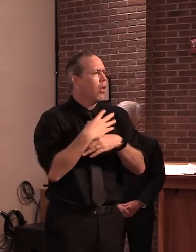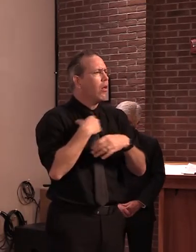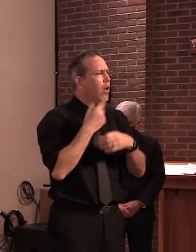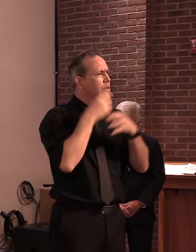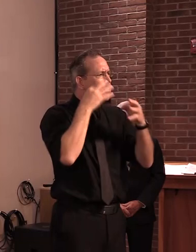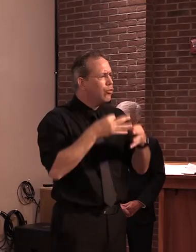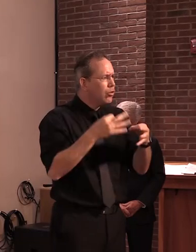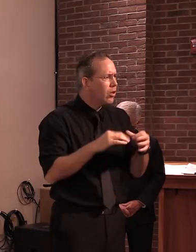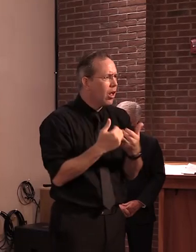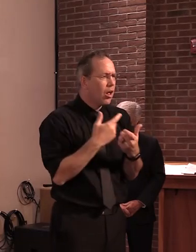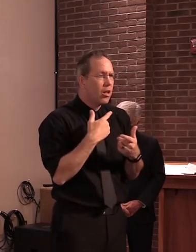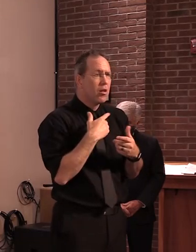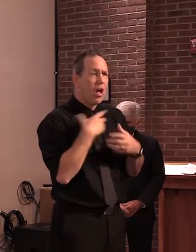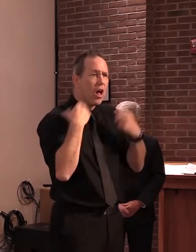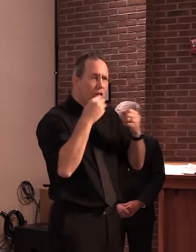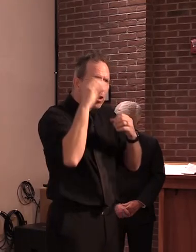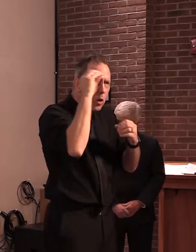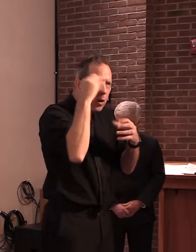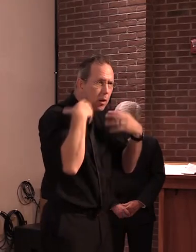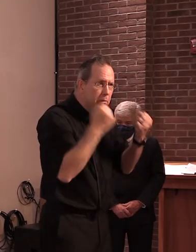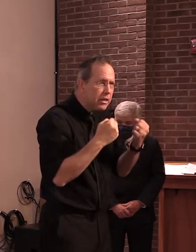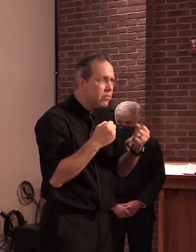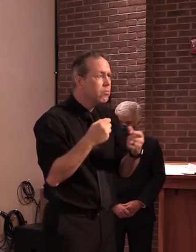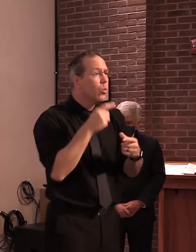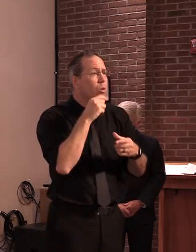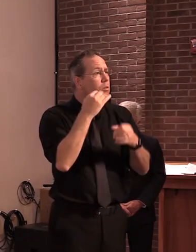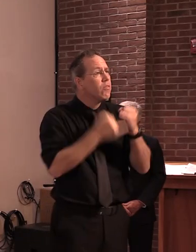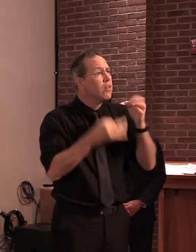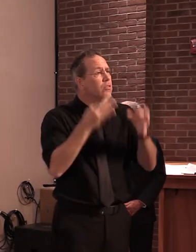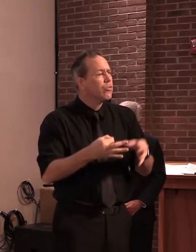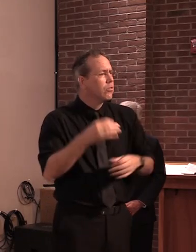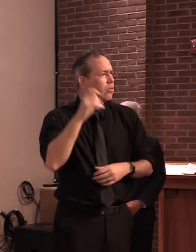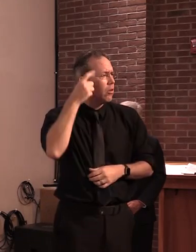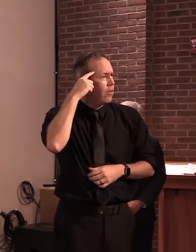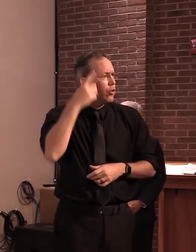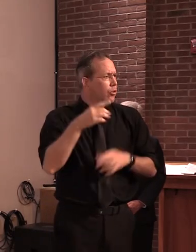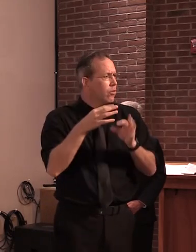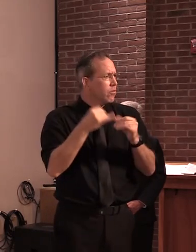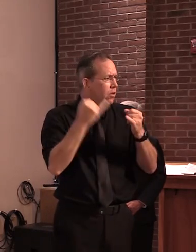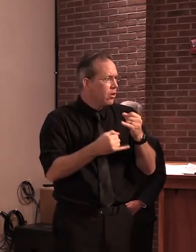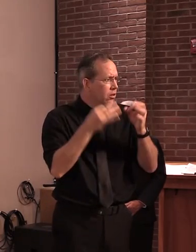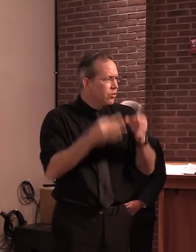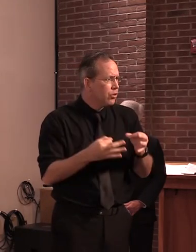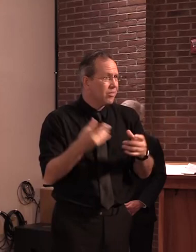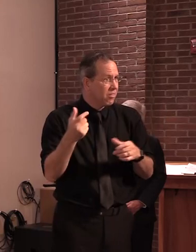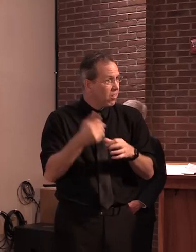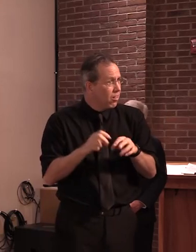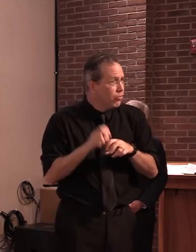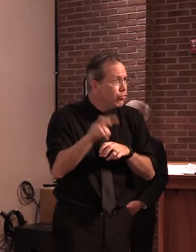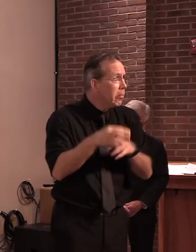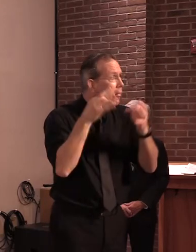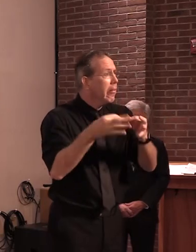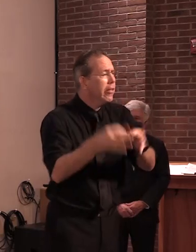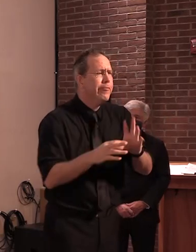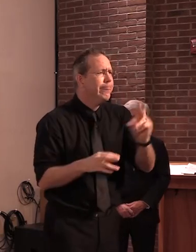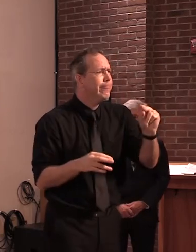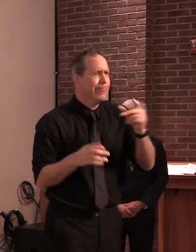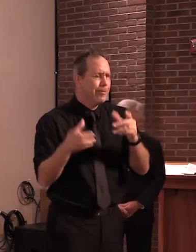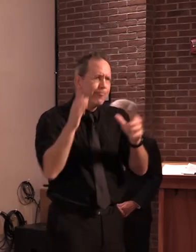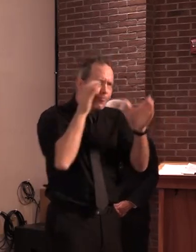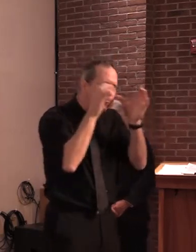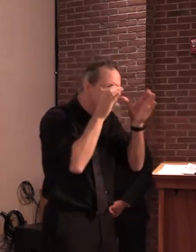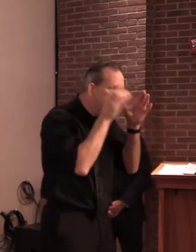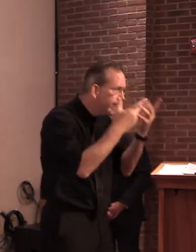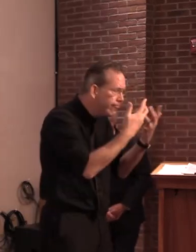making. So it really isn't a snap judgment on anything that's been done. It's really deliberated quite a bit.